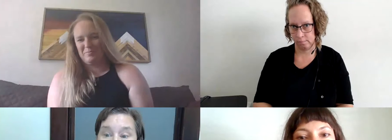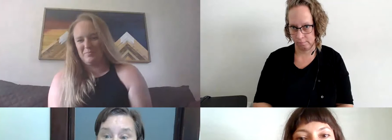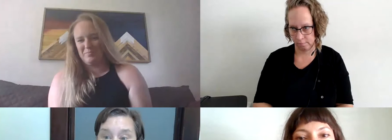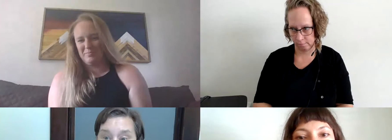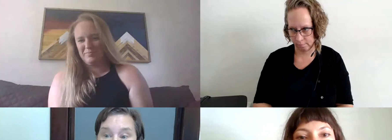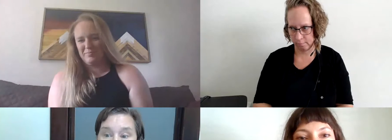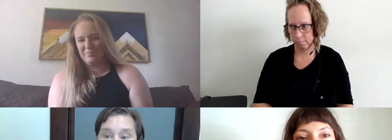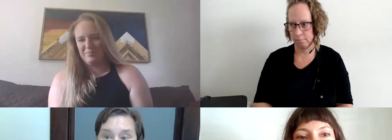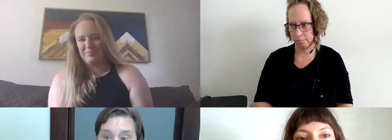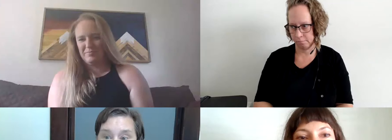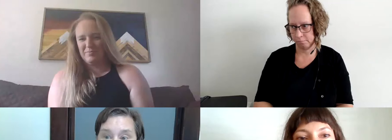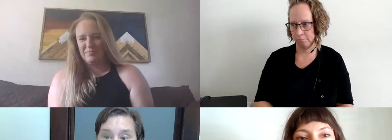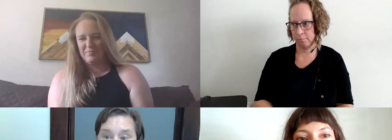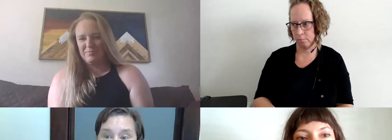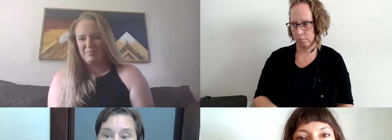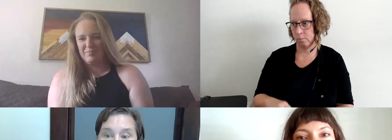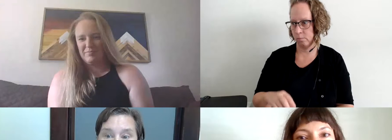next contract.